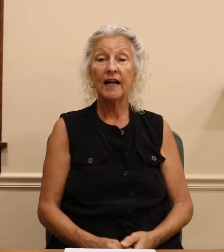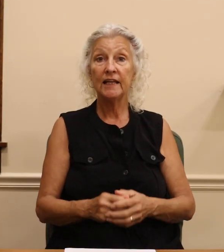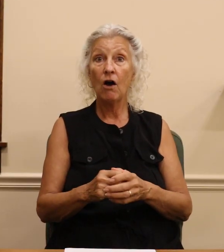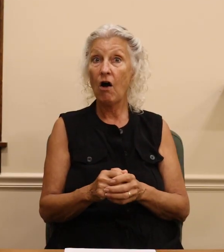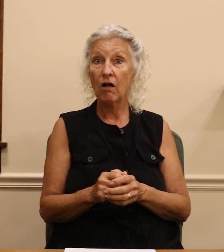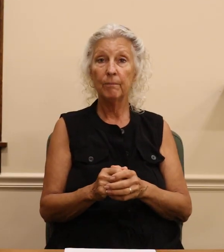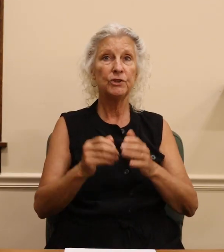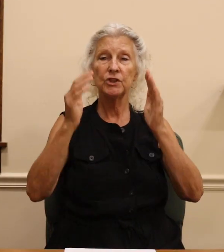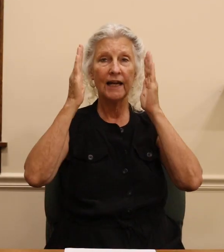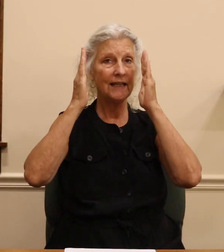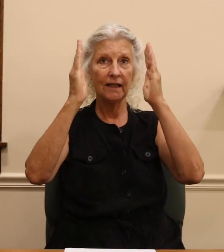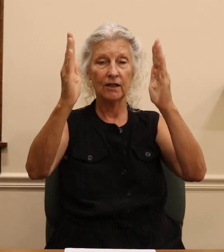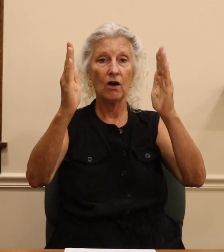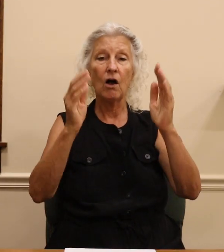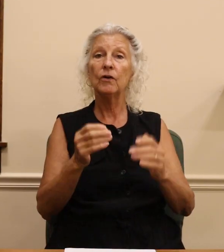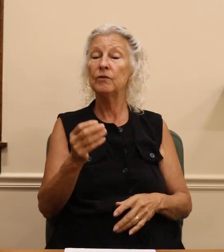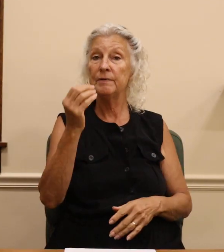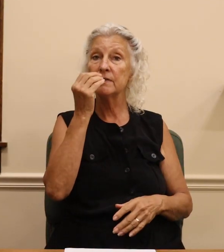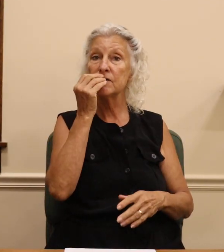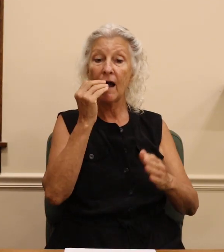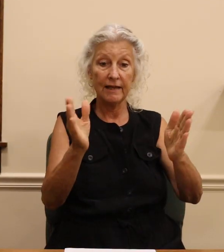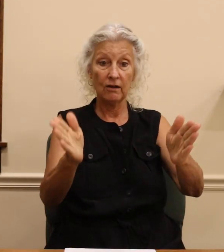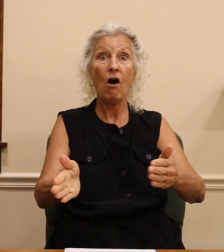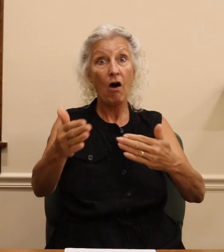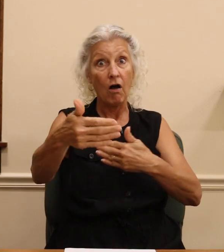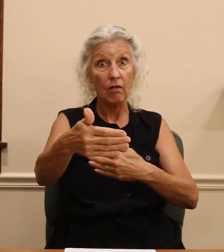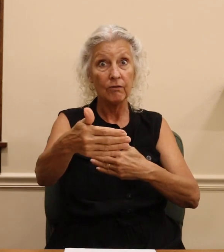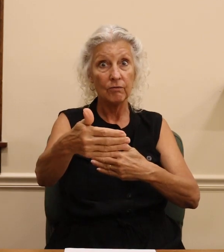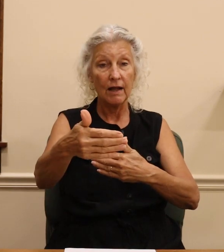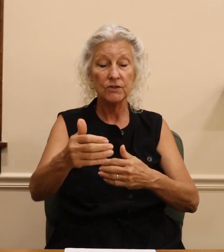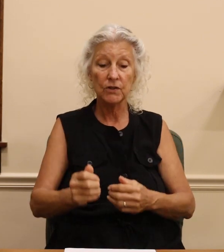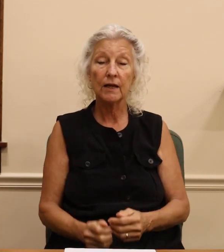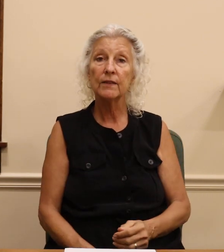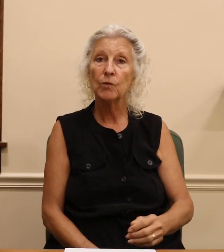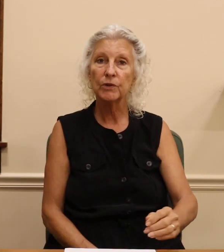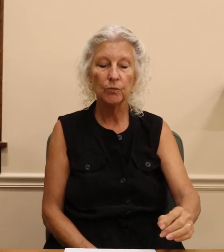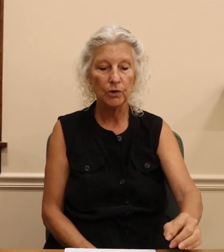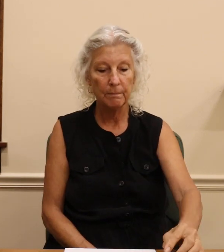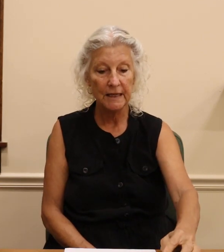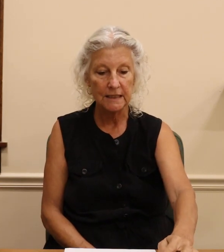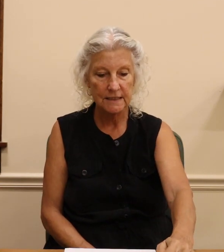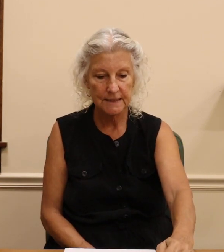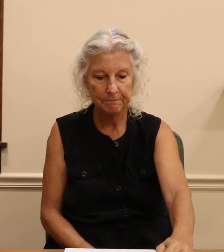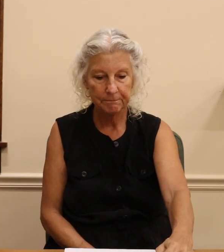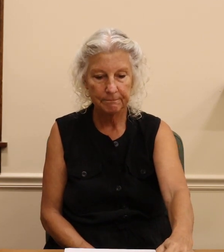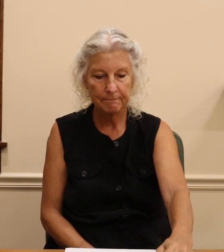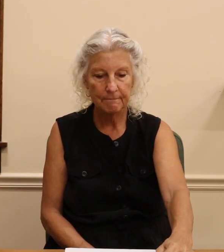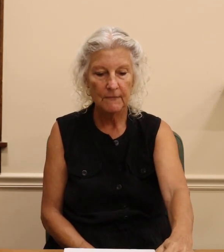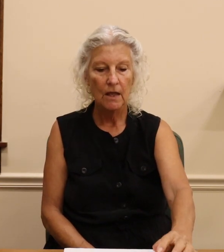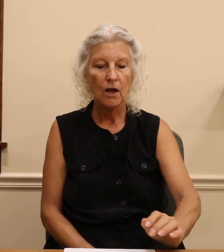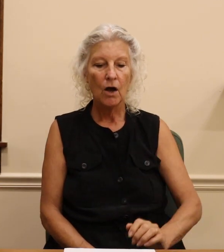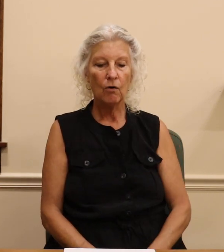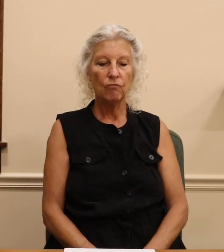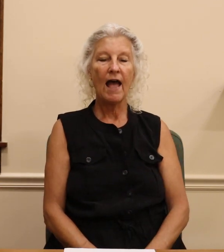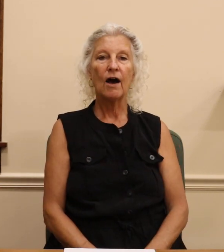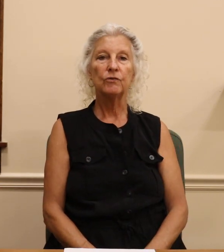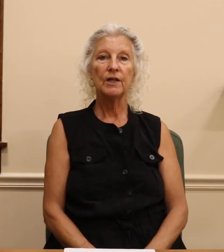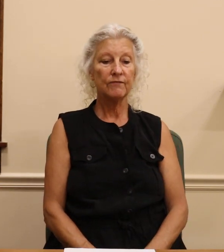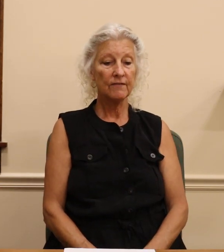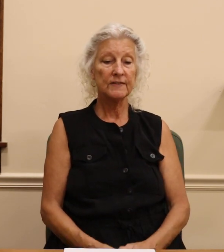dining hall, but you're not eating in a hall. It would be the dining hall, right? So you got to think what the word means. Around, you have to have